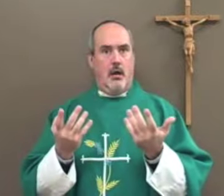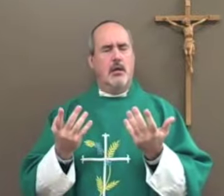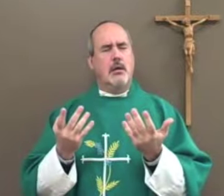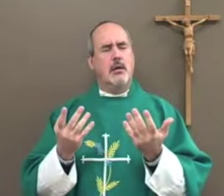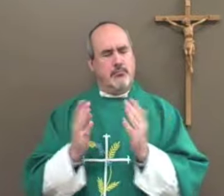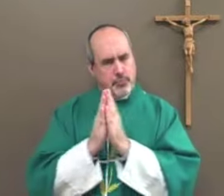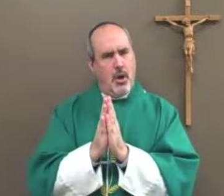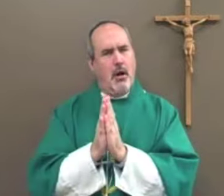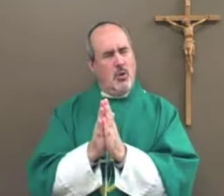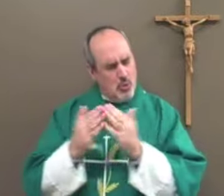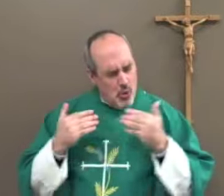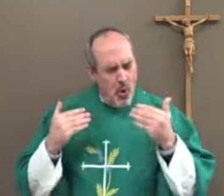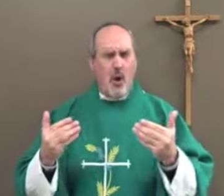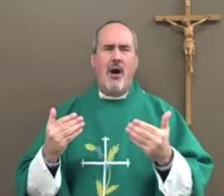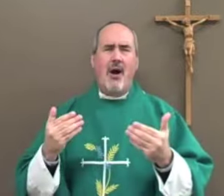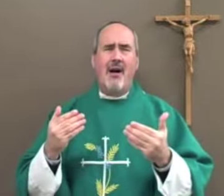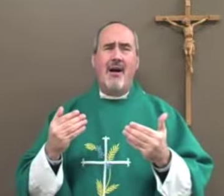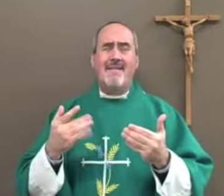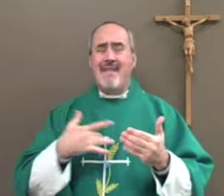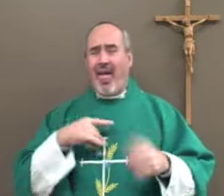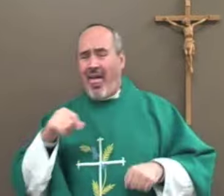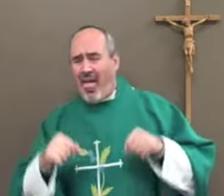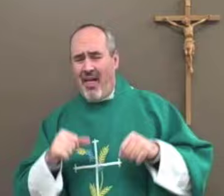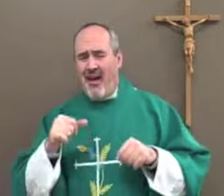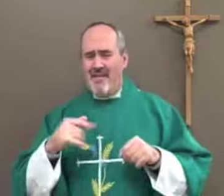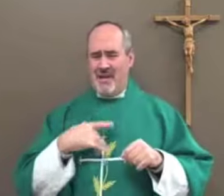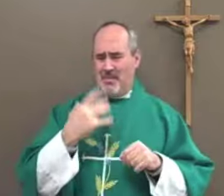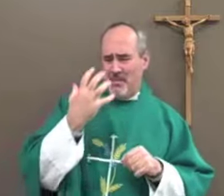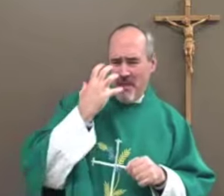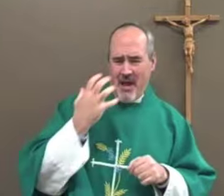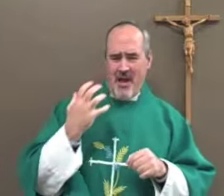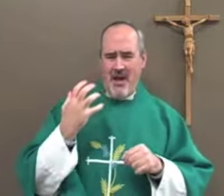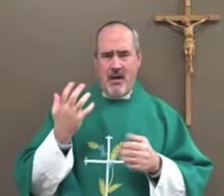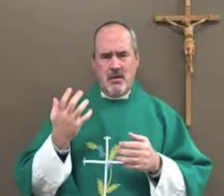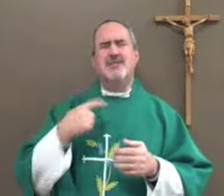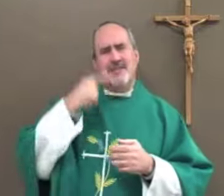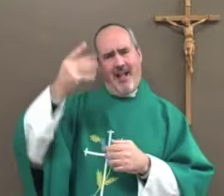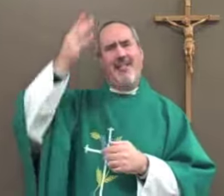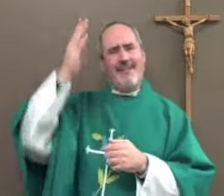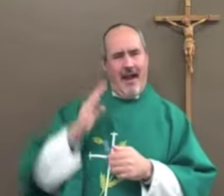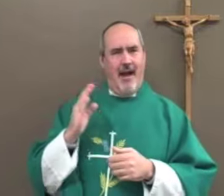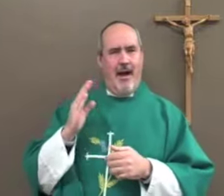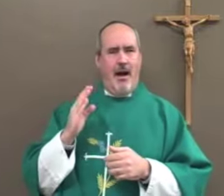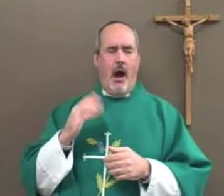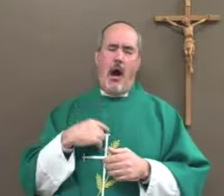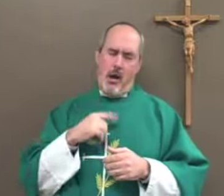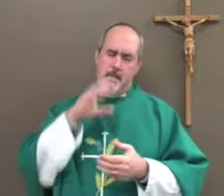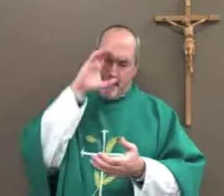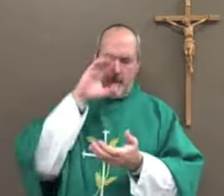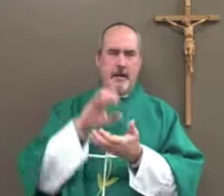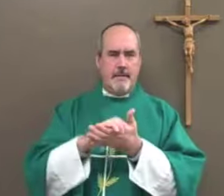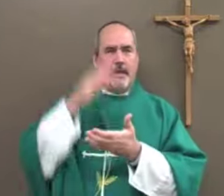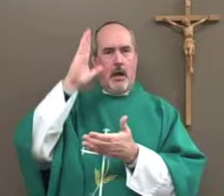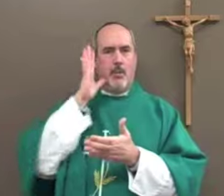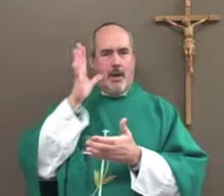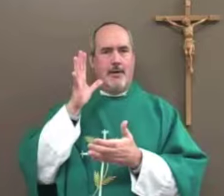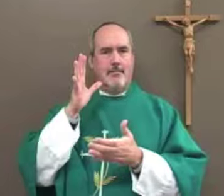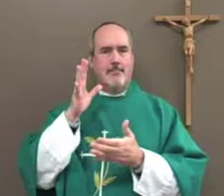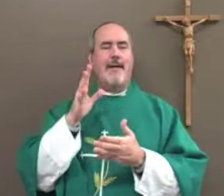Jesus in the Eucharist. And pray. Go ahead. It doesn't matter if you're angry or upset or in doubt. Pray